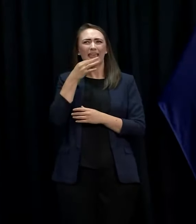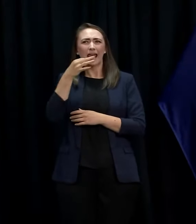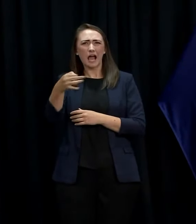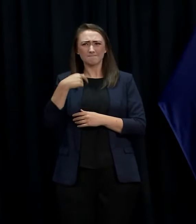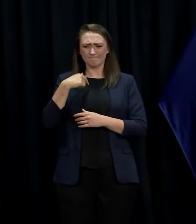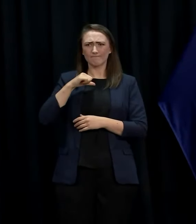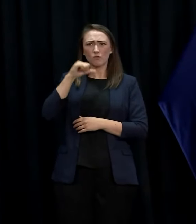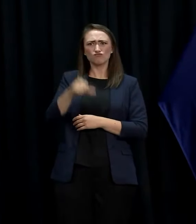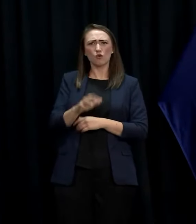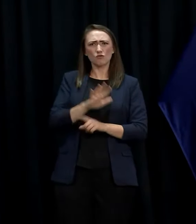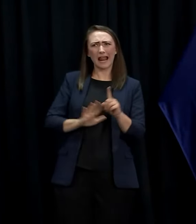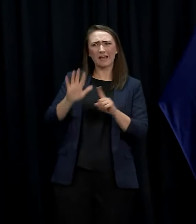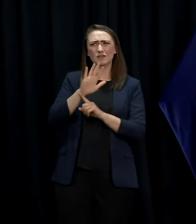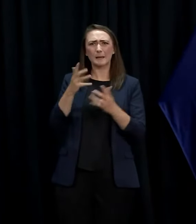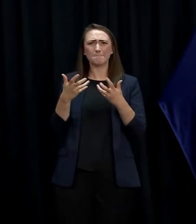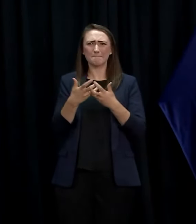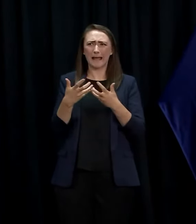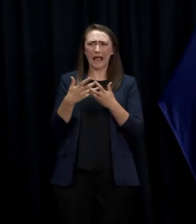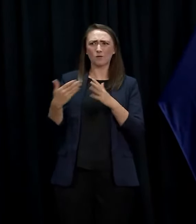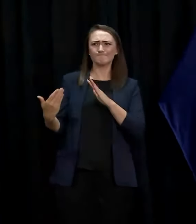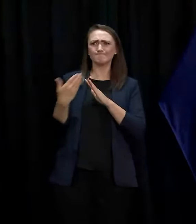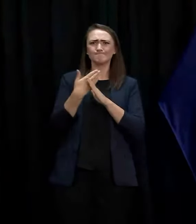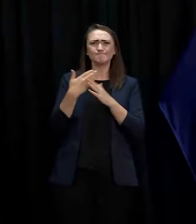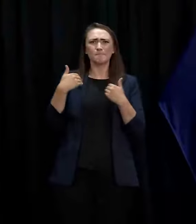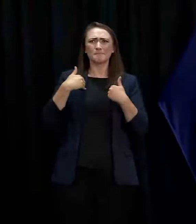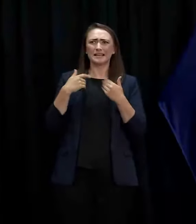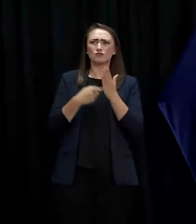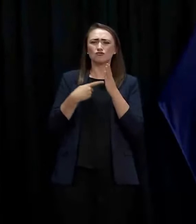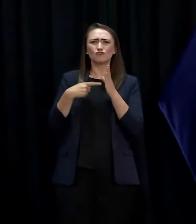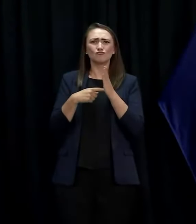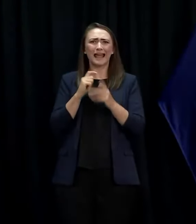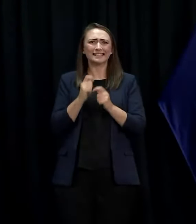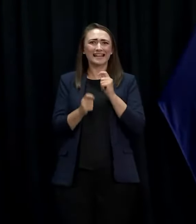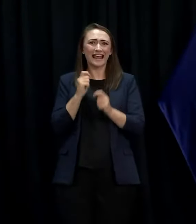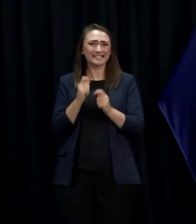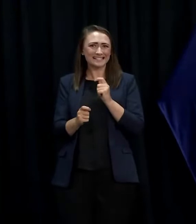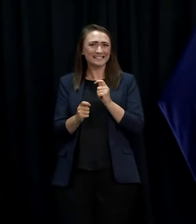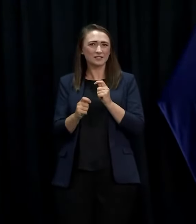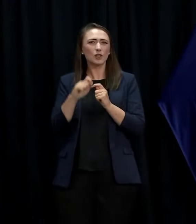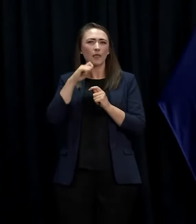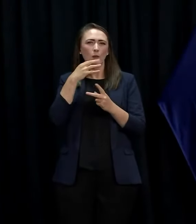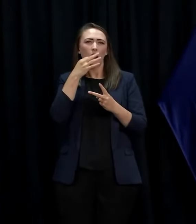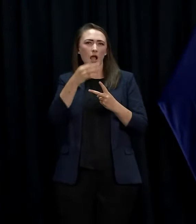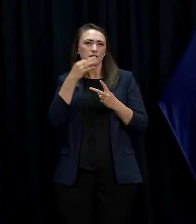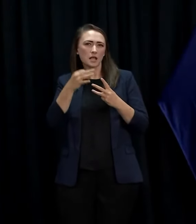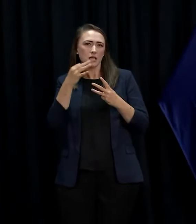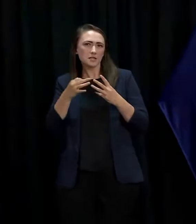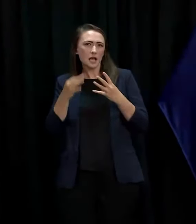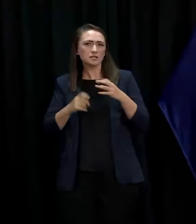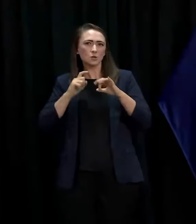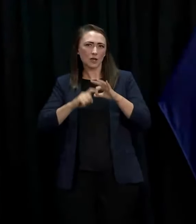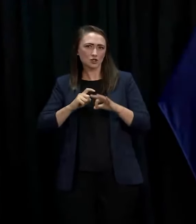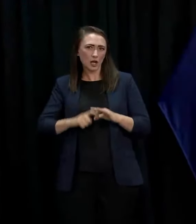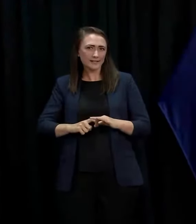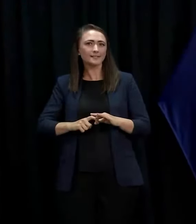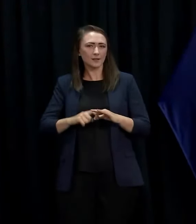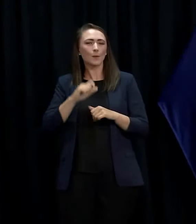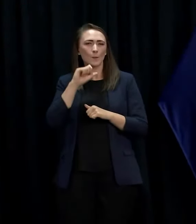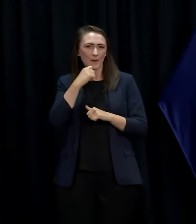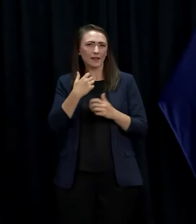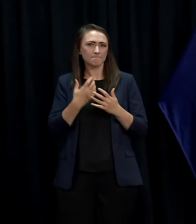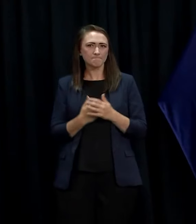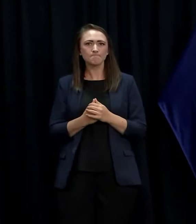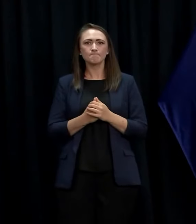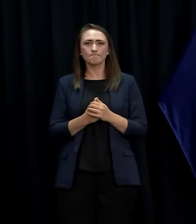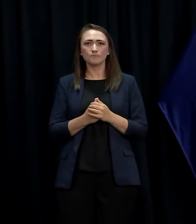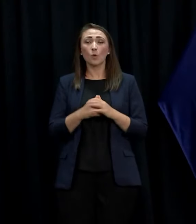access or delivery options for you once your eligibility has been confirmed. Alternatively, if you go to the website to order,